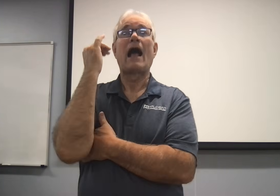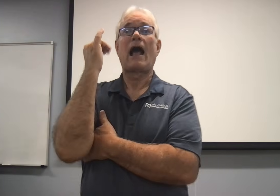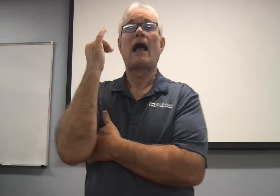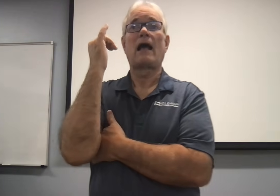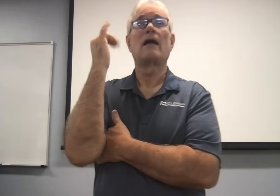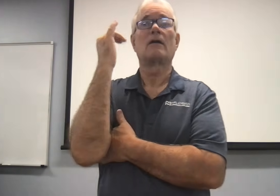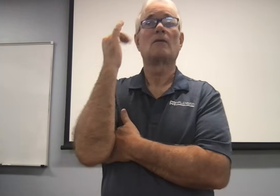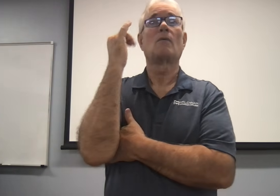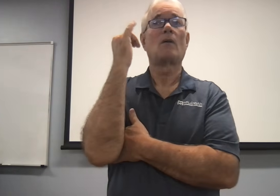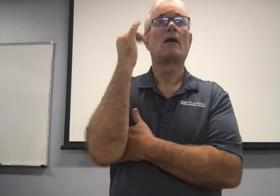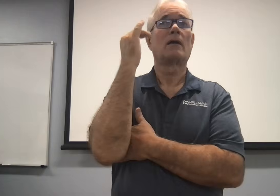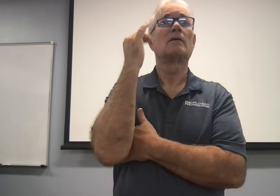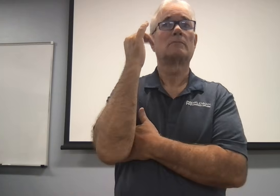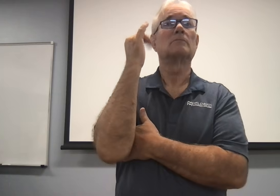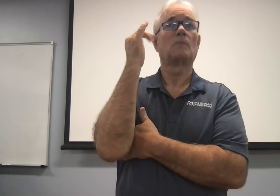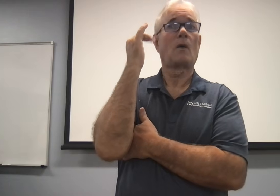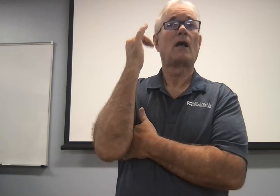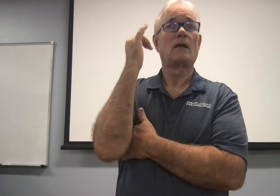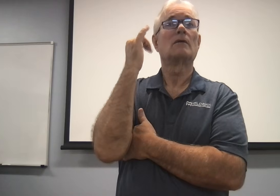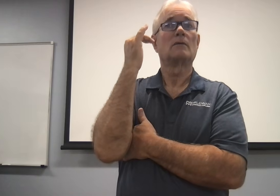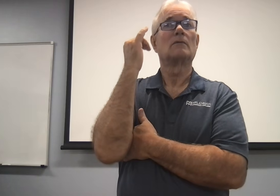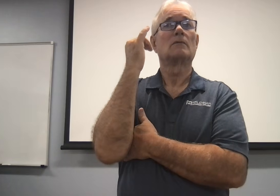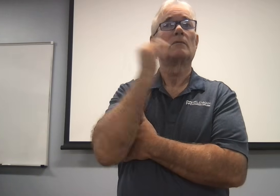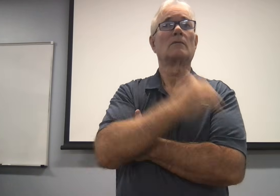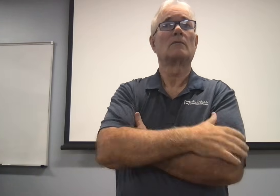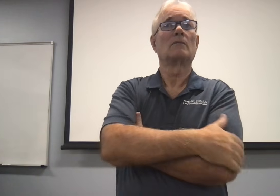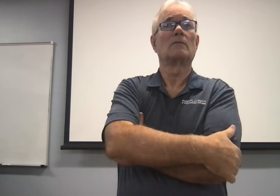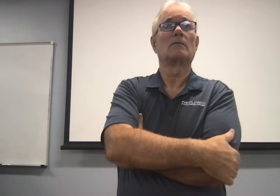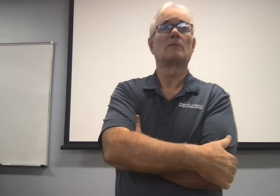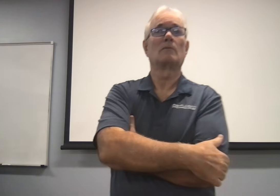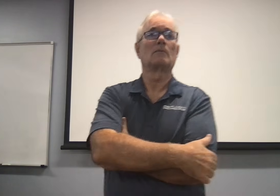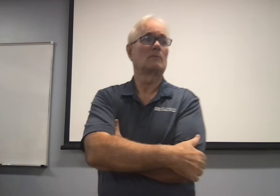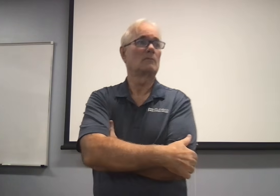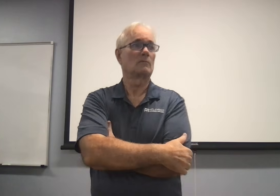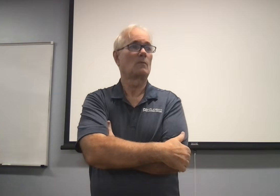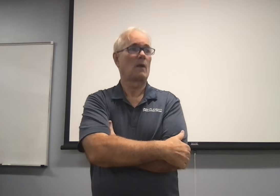can you show it in? Yes. No, the letter Y.